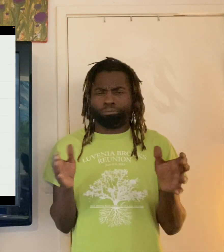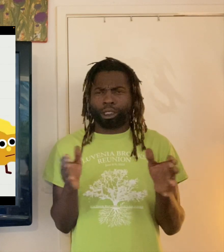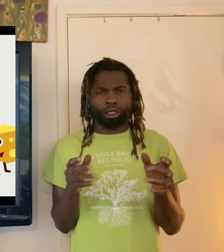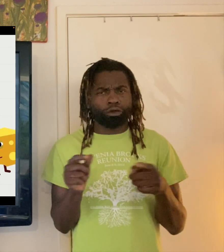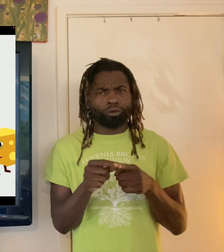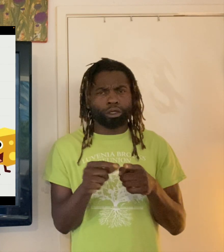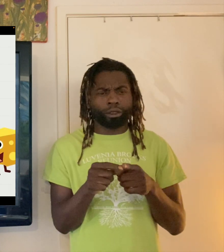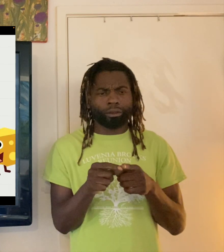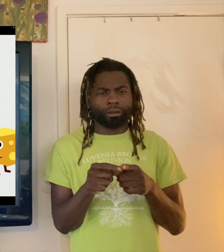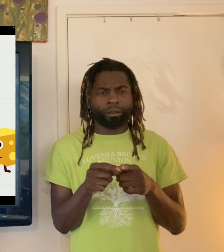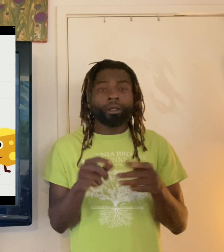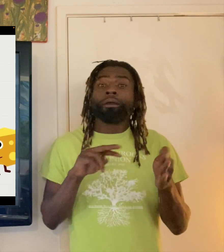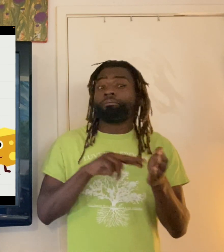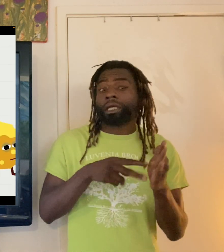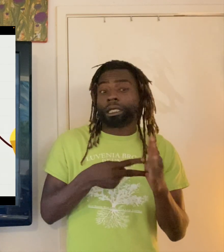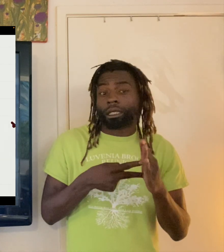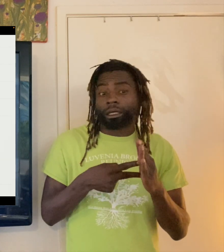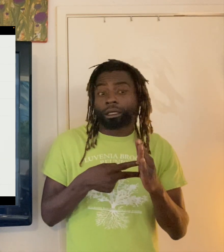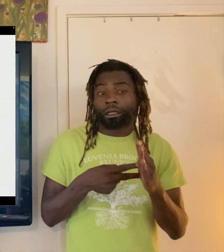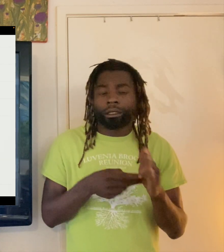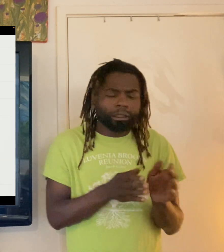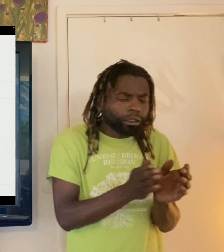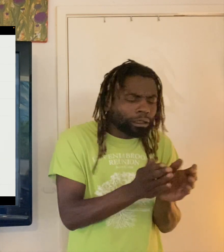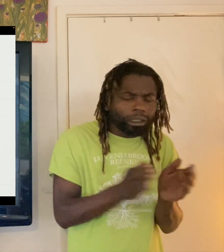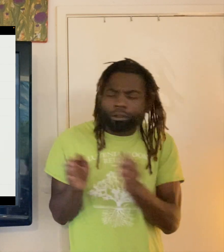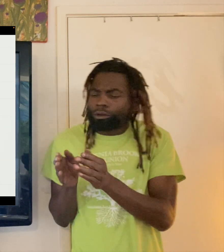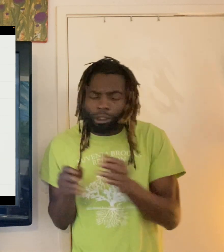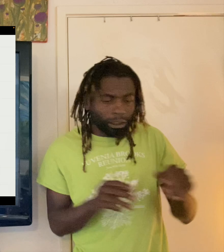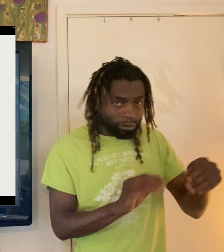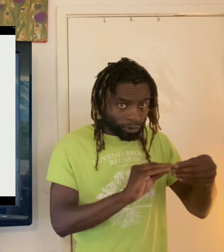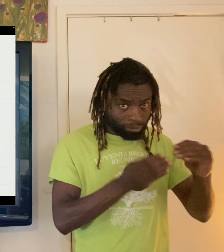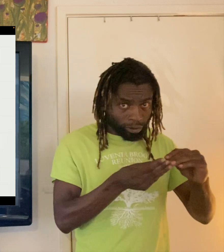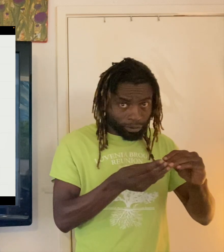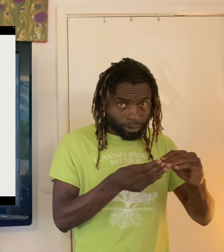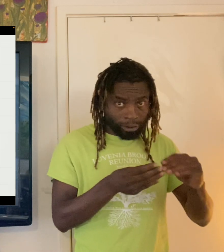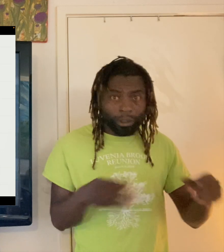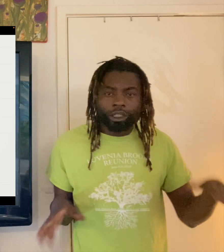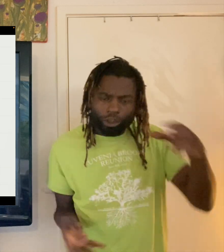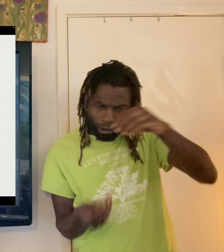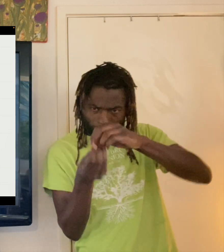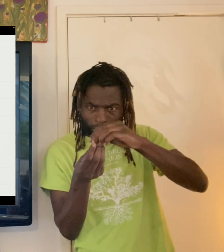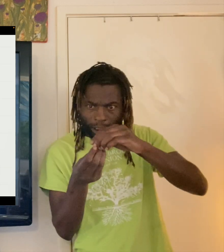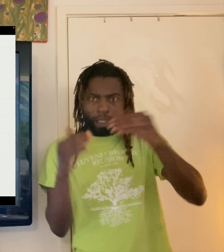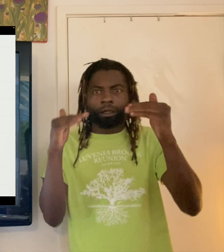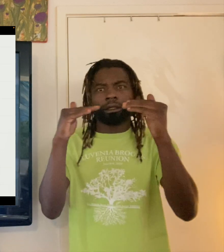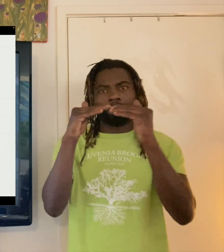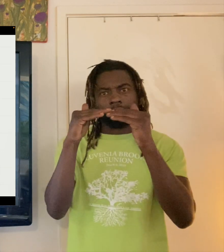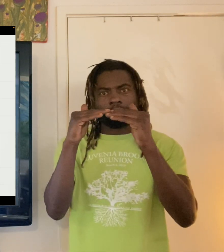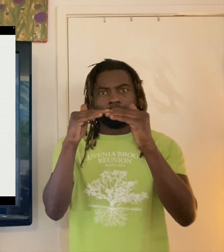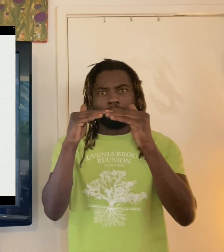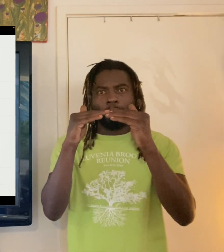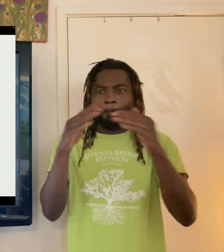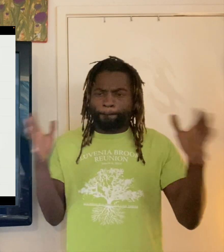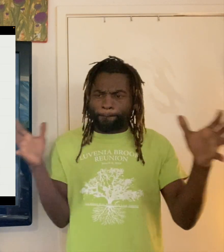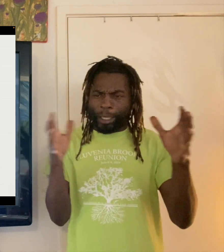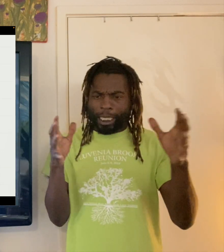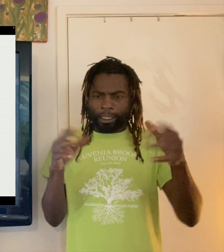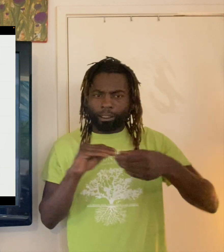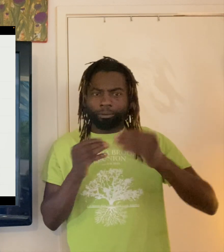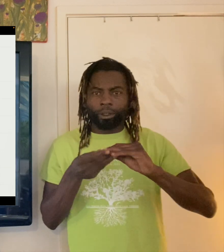word. Composing! And it's what happens when little numbers come together to make a bigger number.